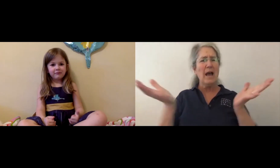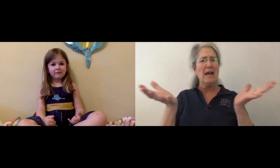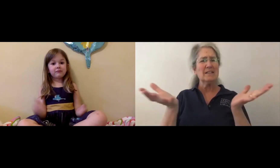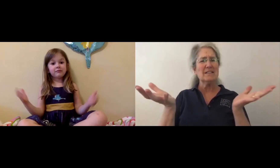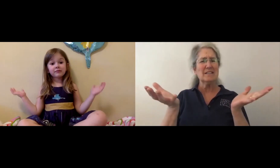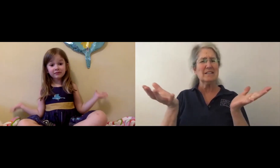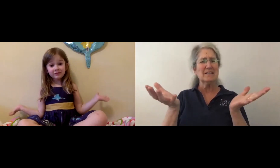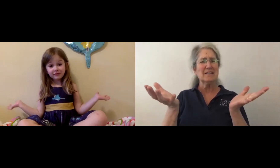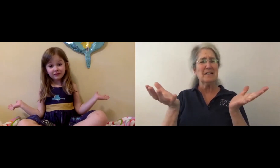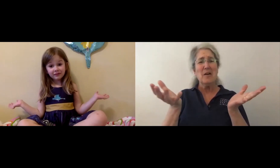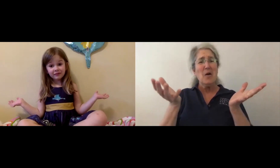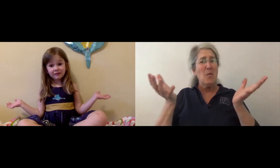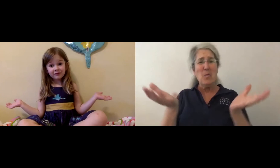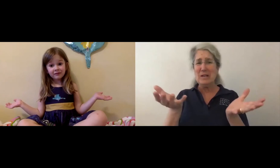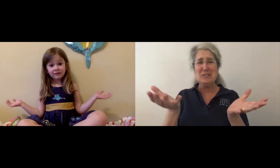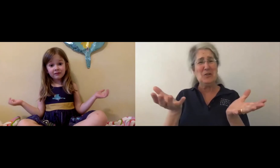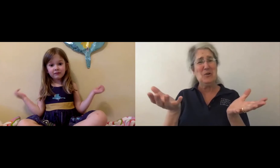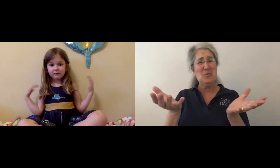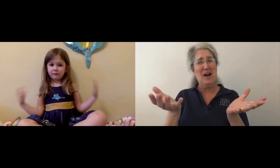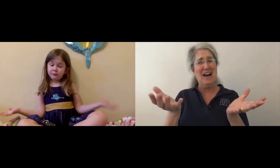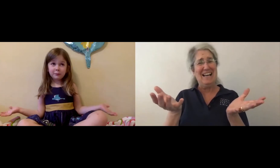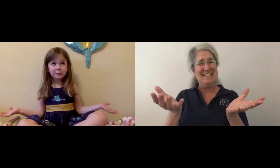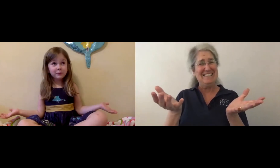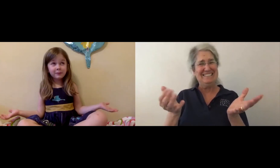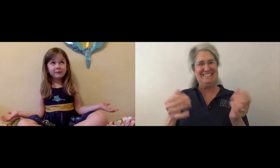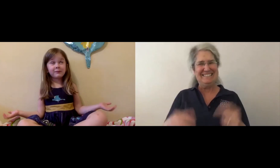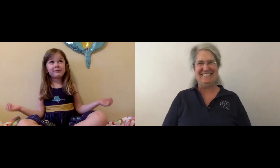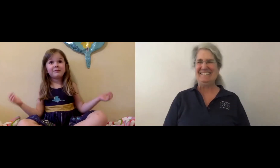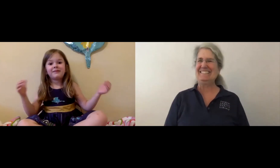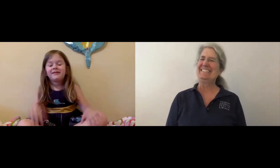What? What do you want?